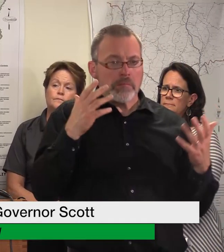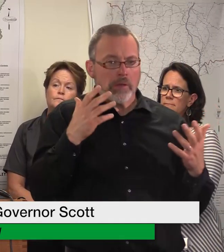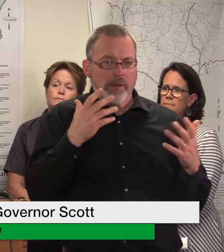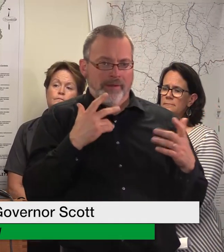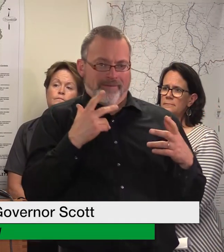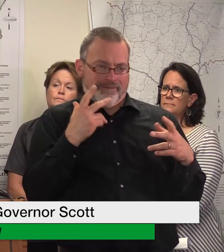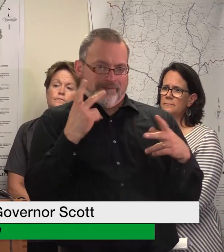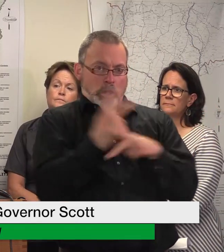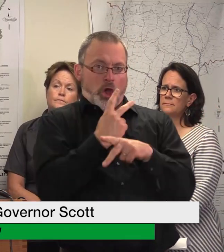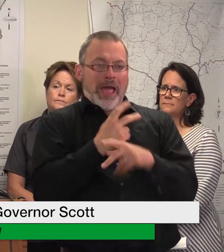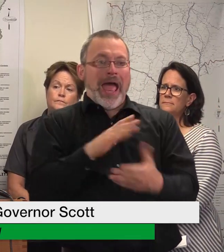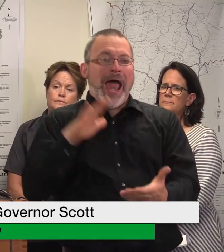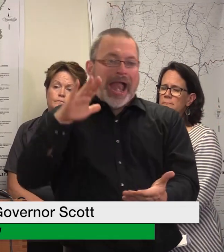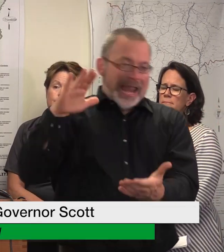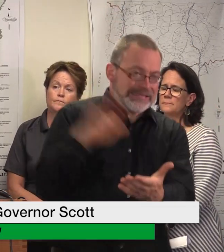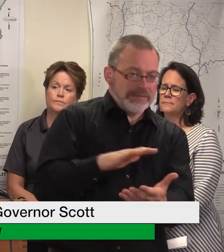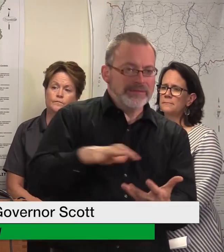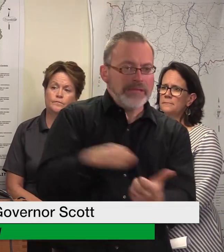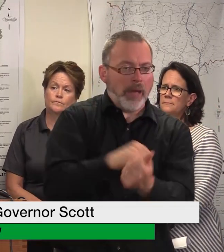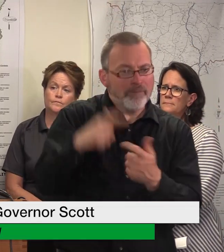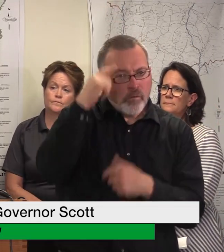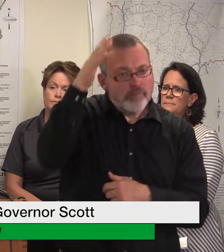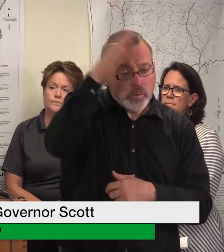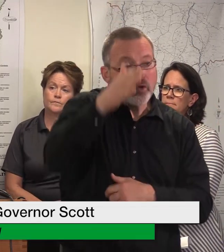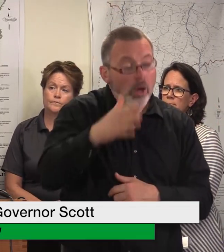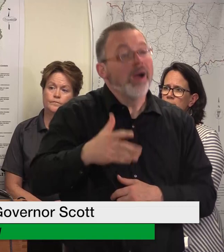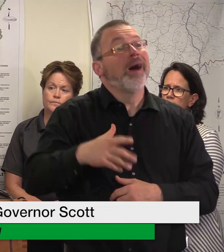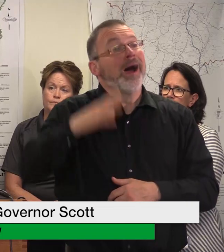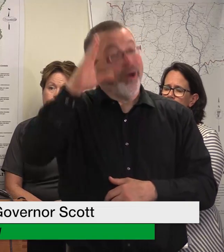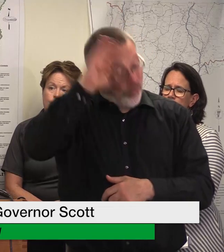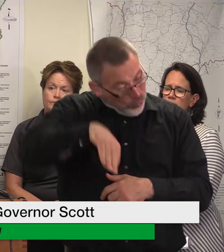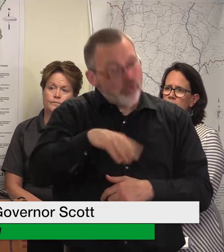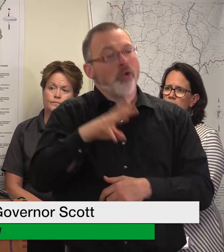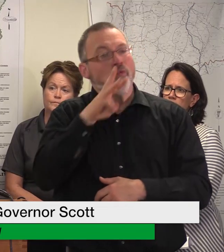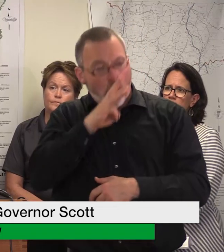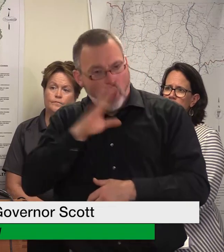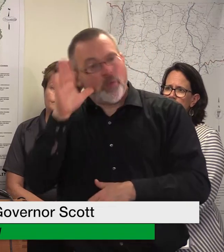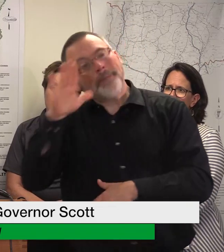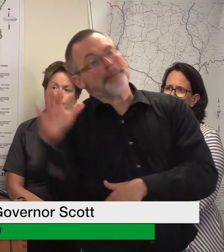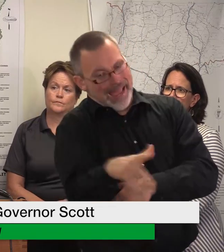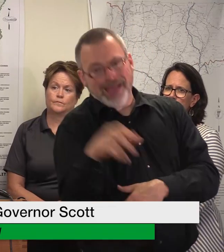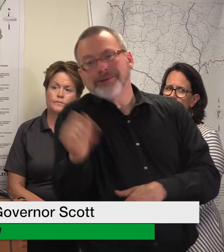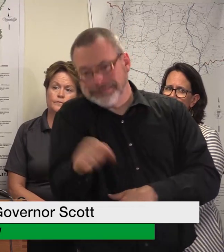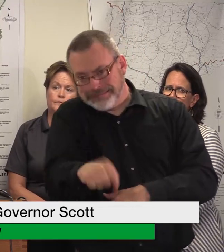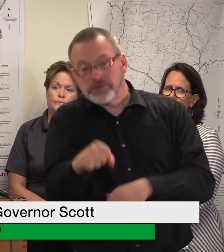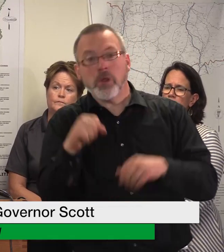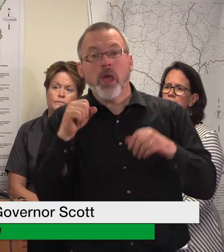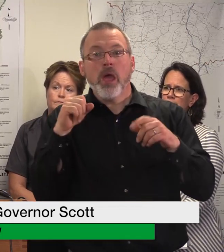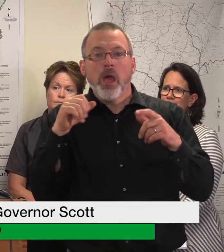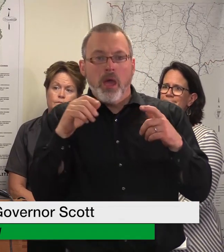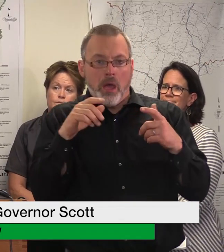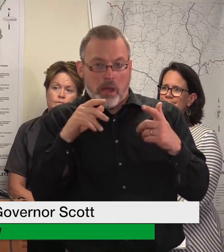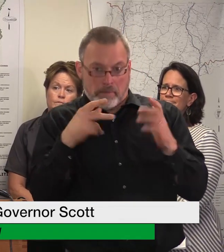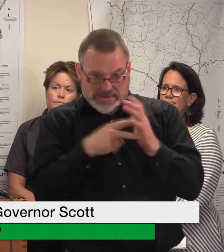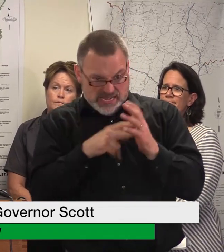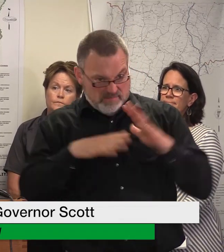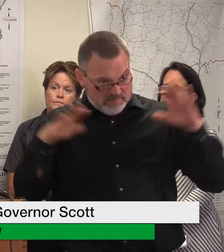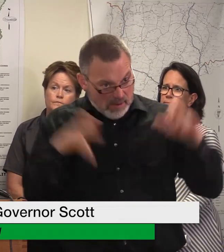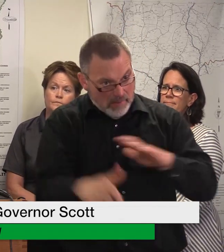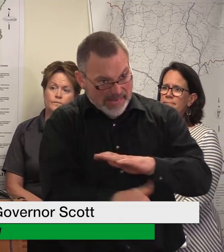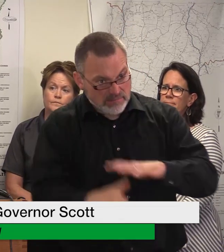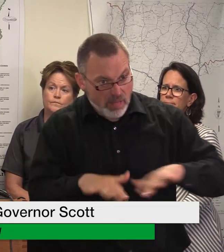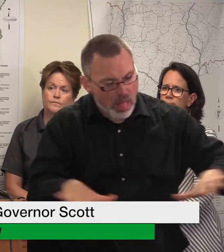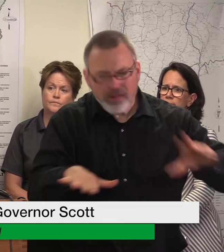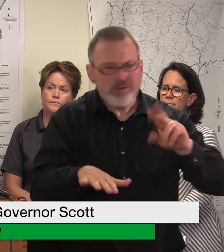opportunity so you can withstand some of the storms, not putting everything in the basement and raising things up a